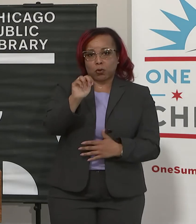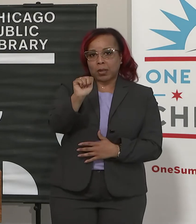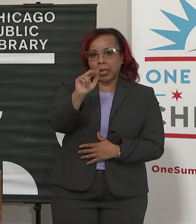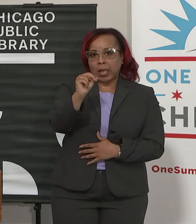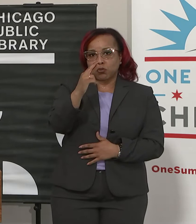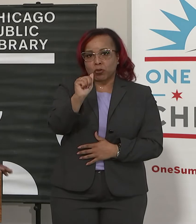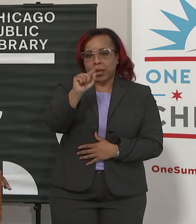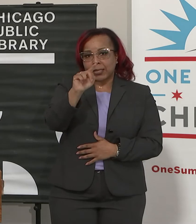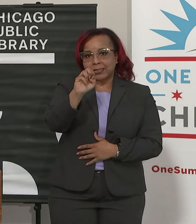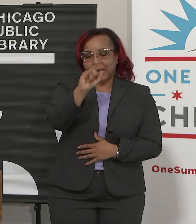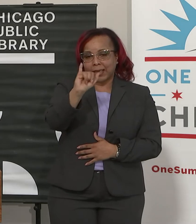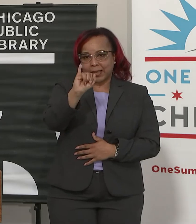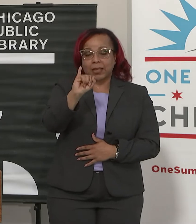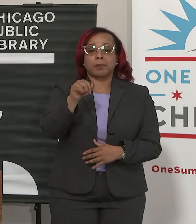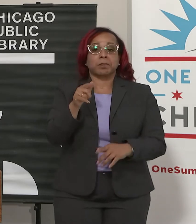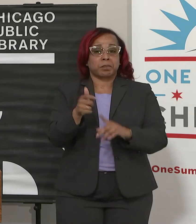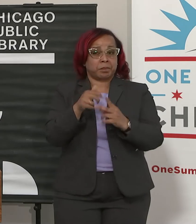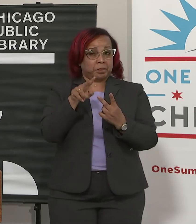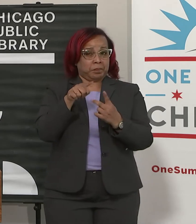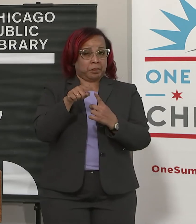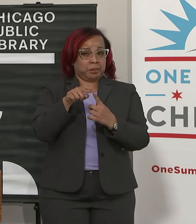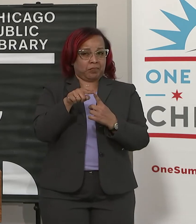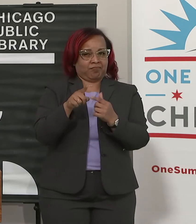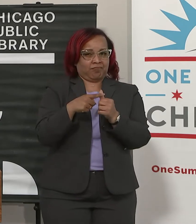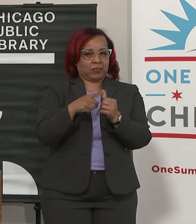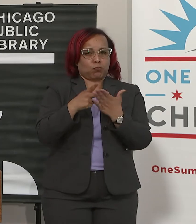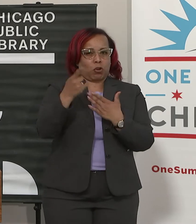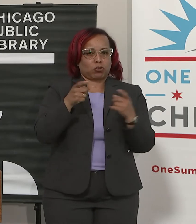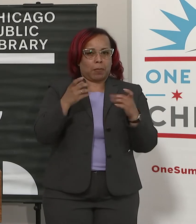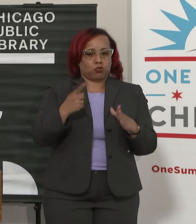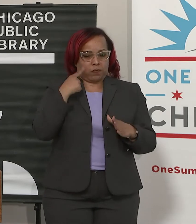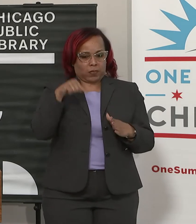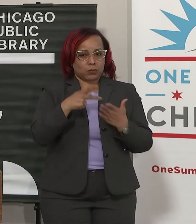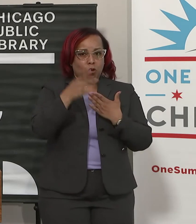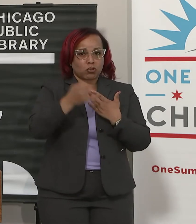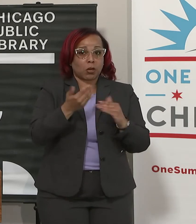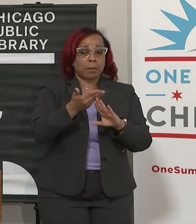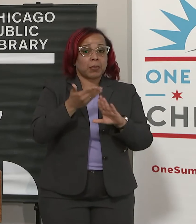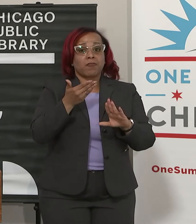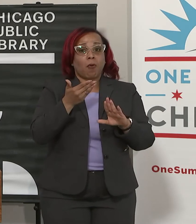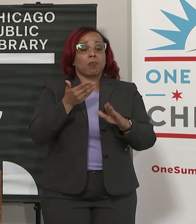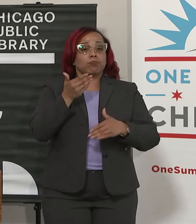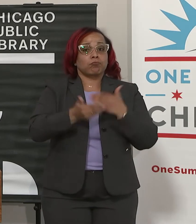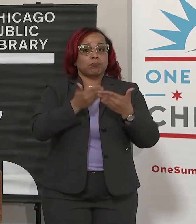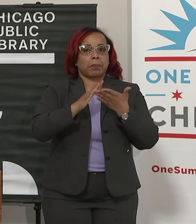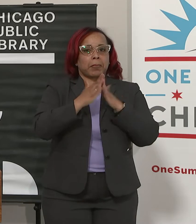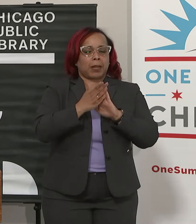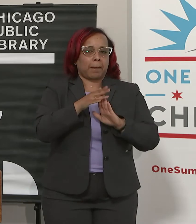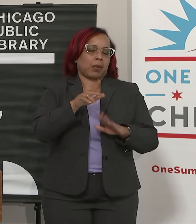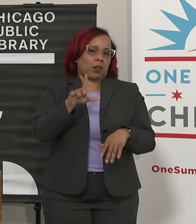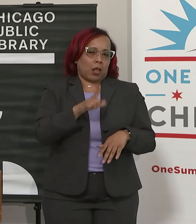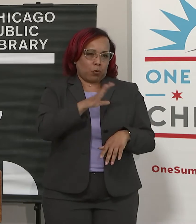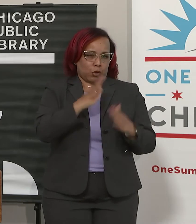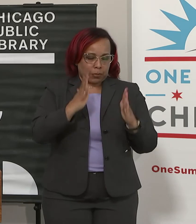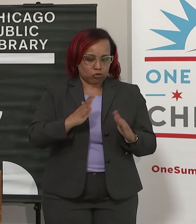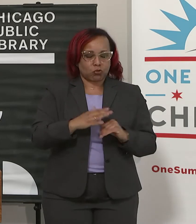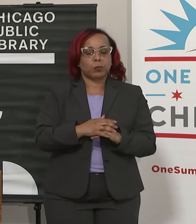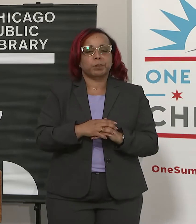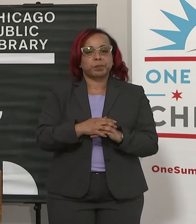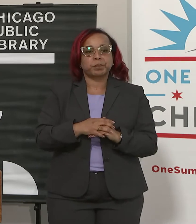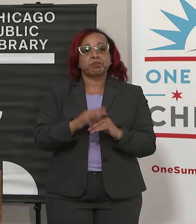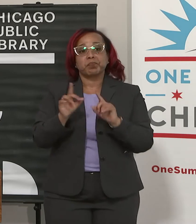Telly, who was the original project manager for this project before becoming library commissioner. And